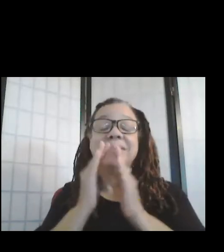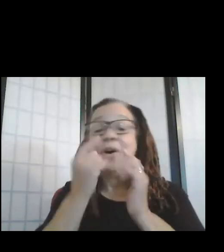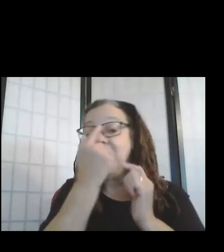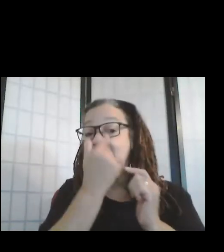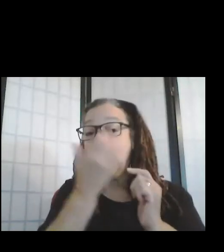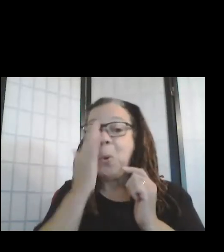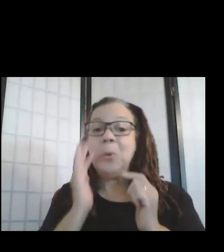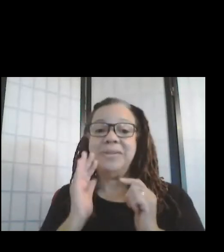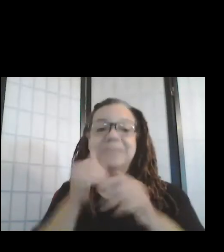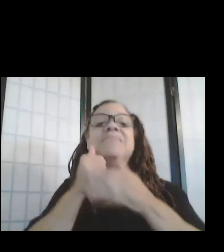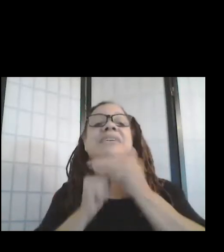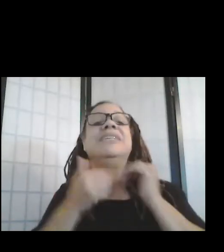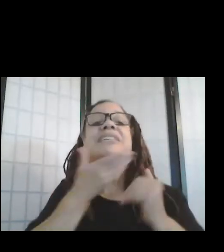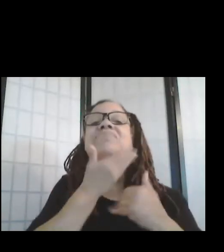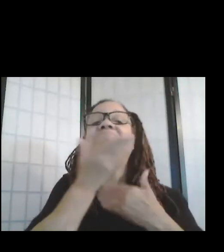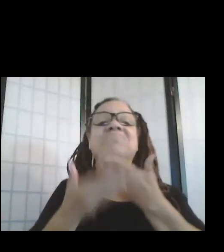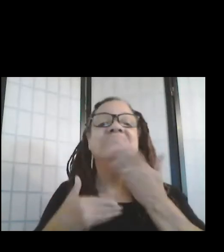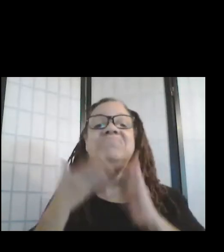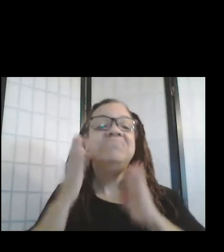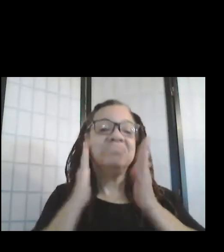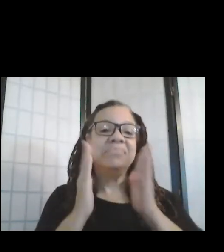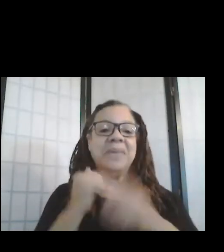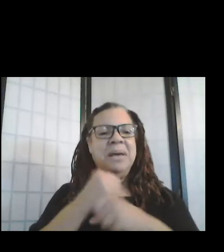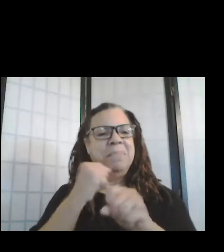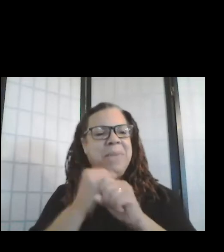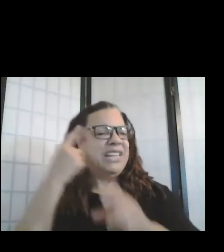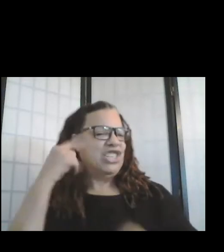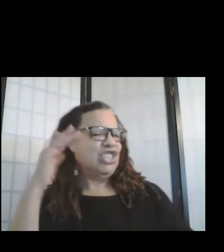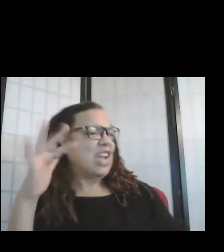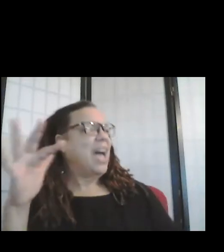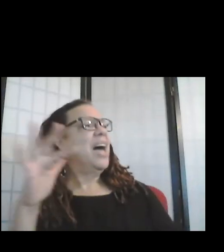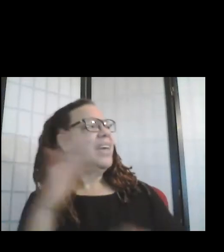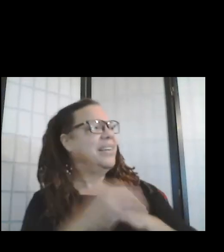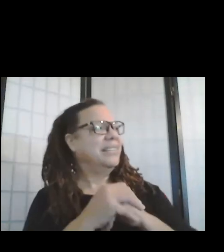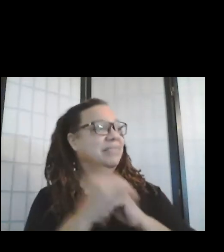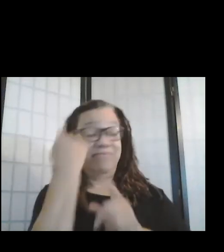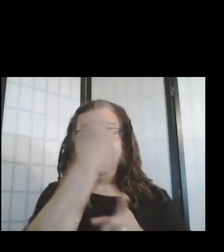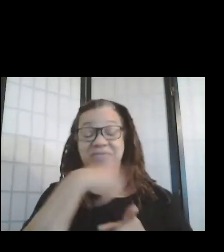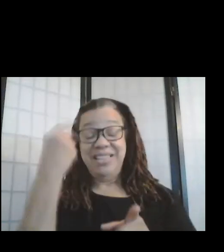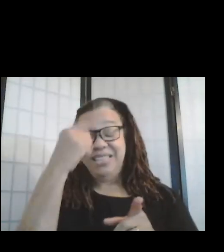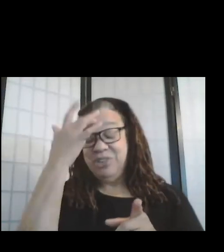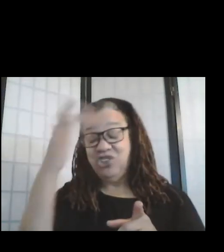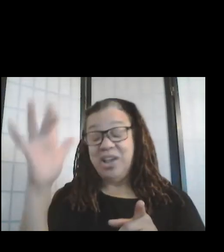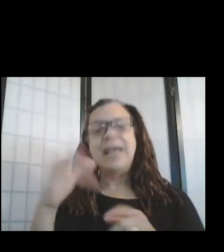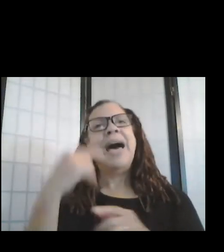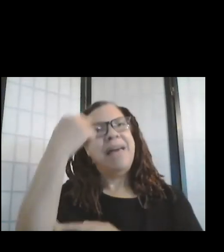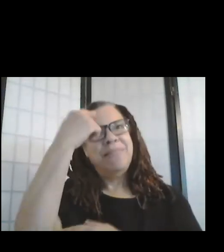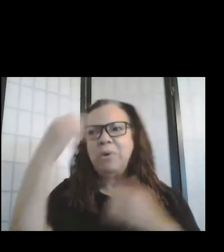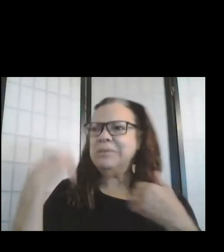nose, under her chin. It made her face shine, which always made me think of an angel